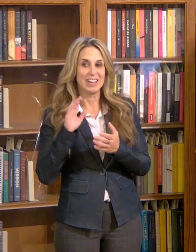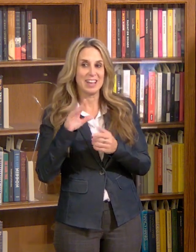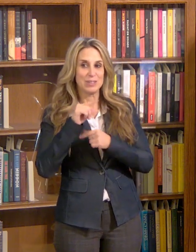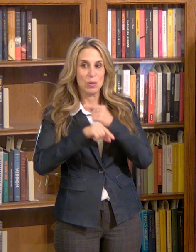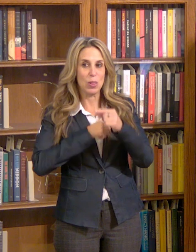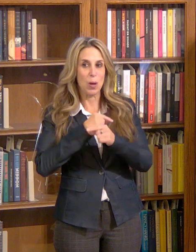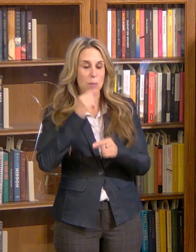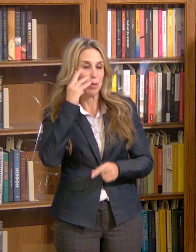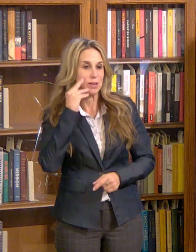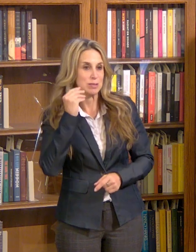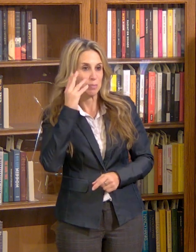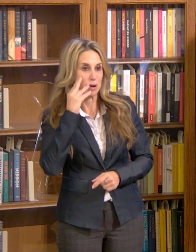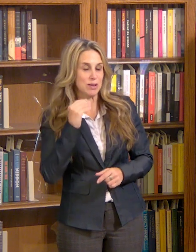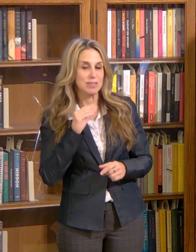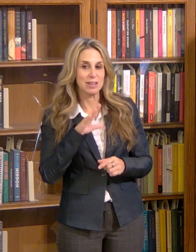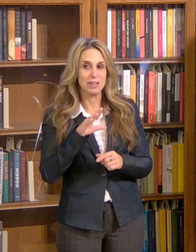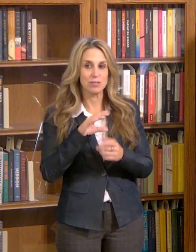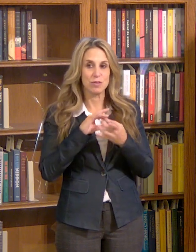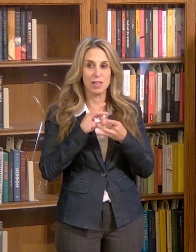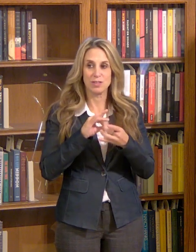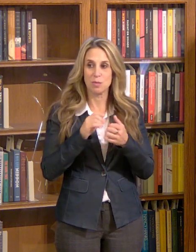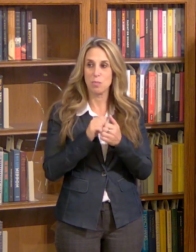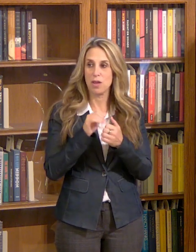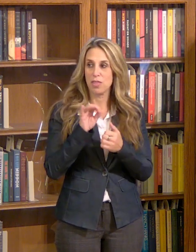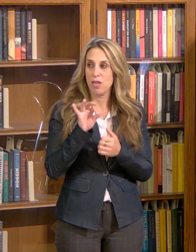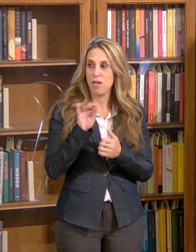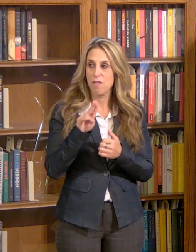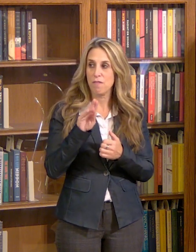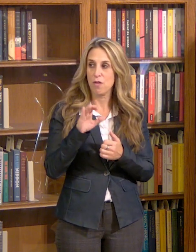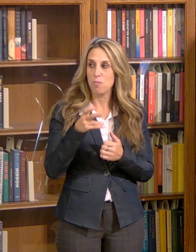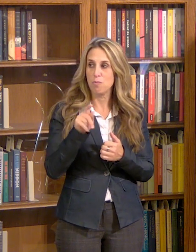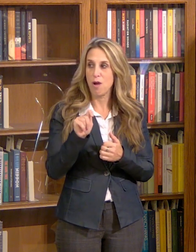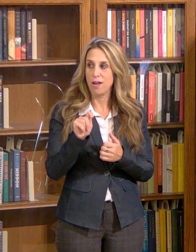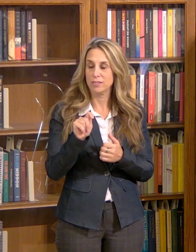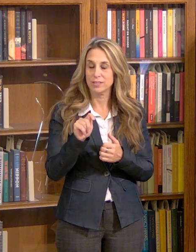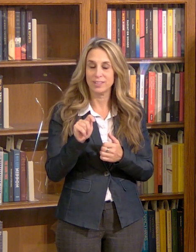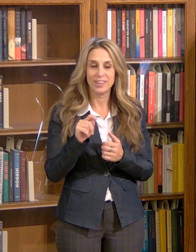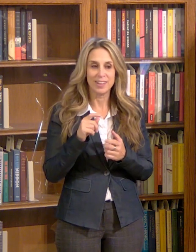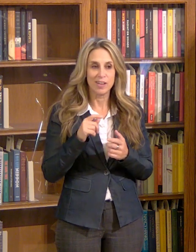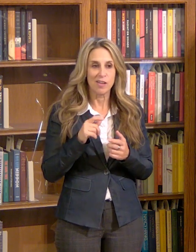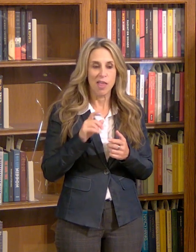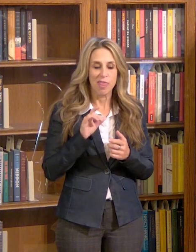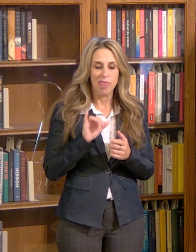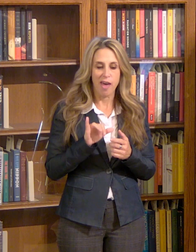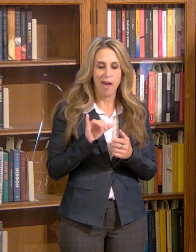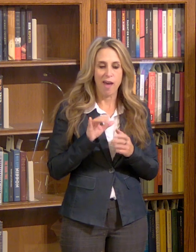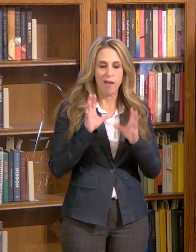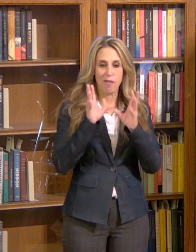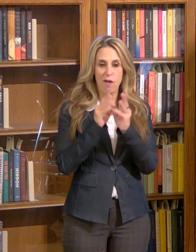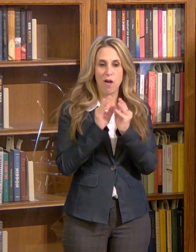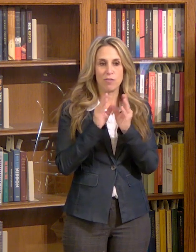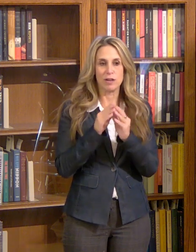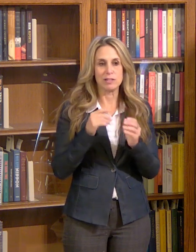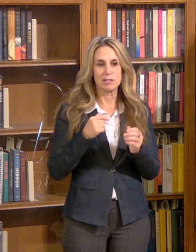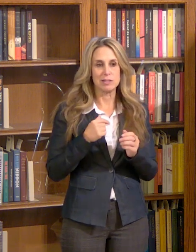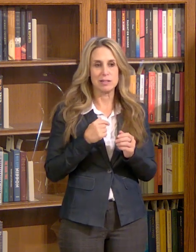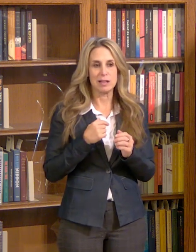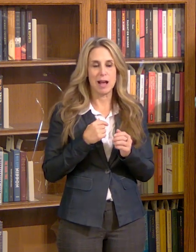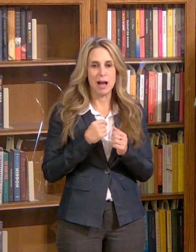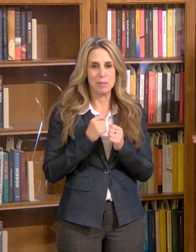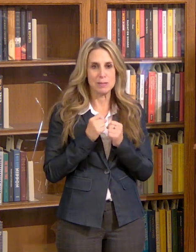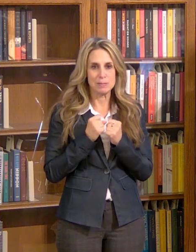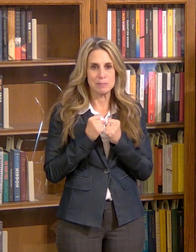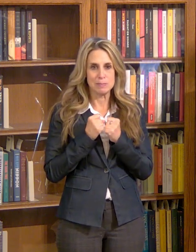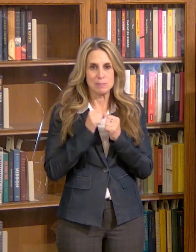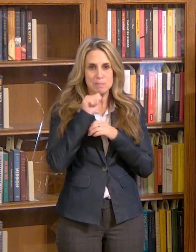his relationship to Fullbright um and I spent a good portion of that session sort of um biting the inside of